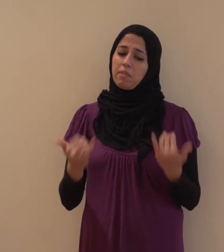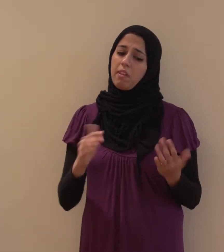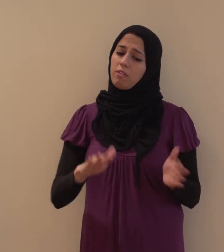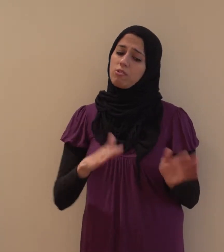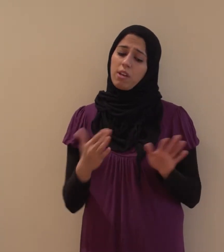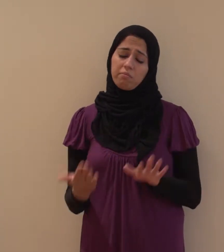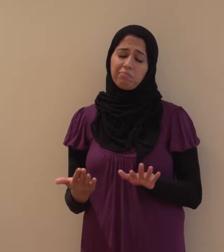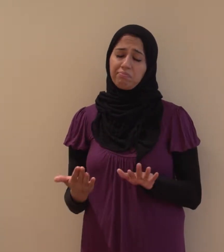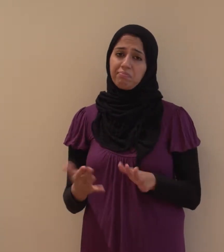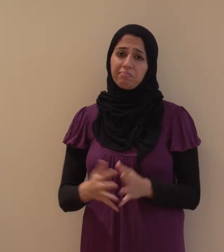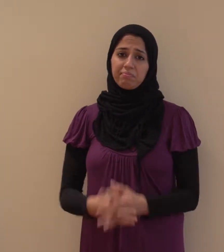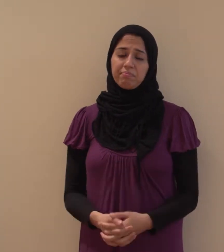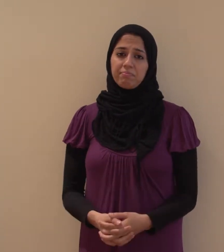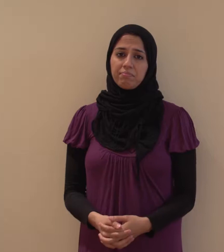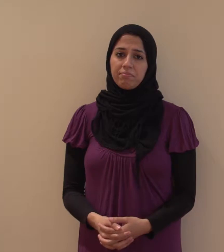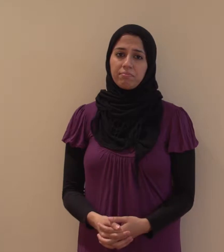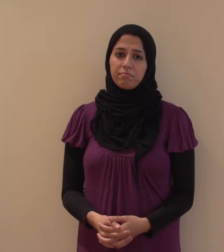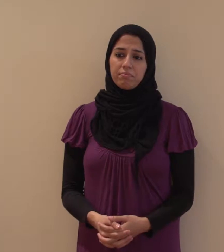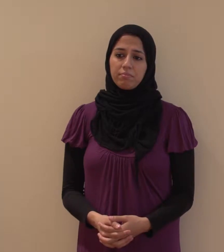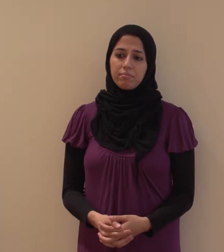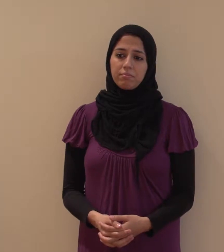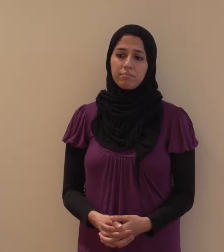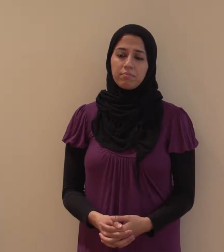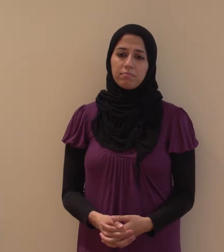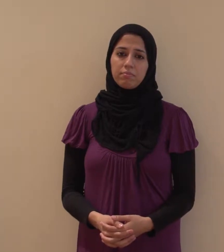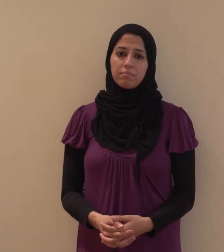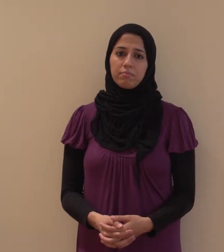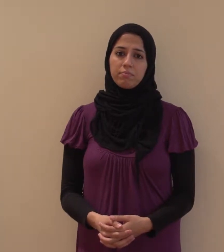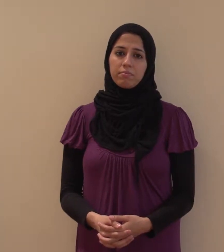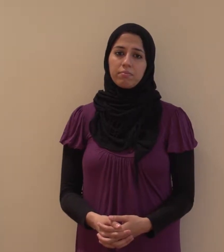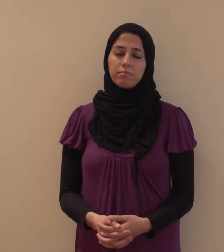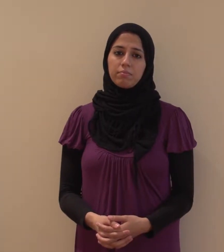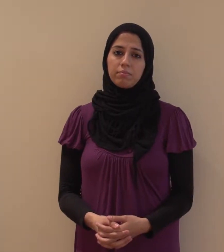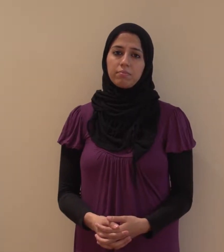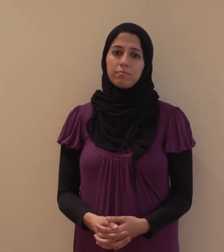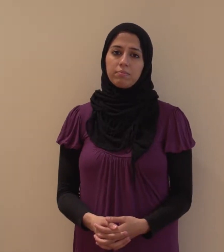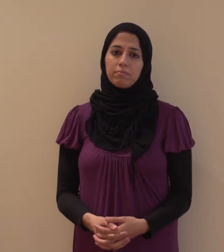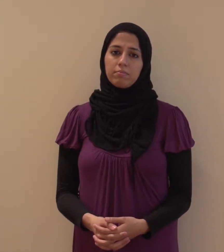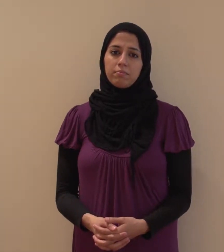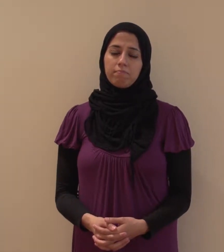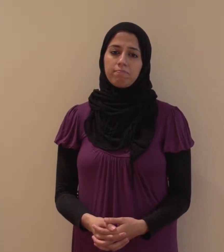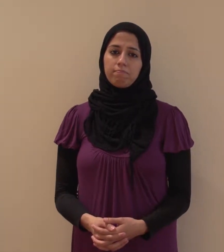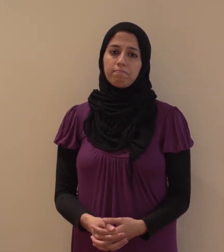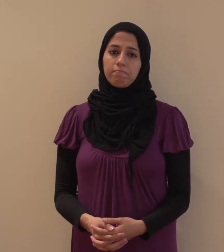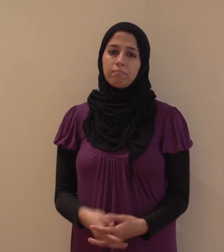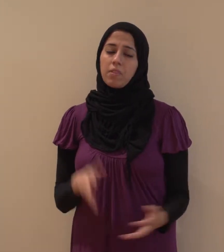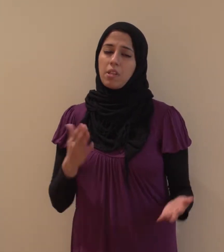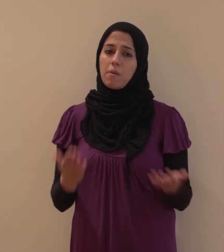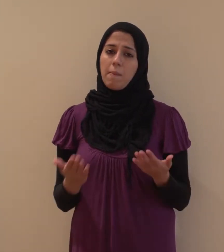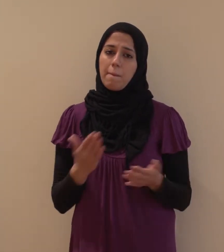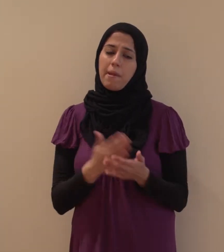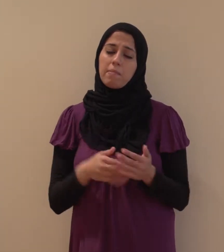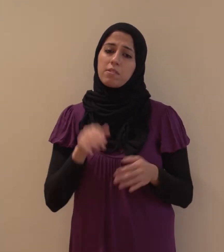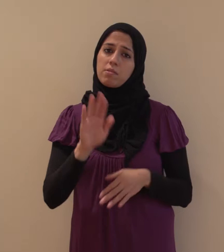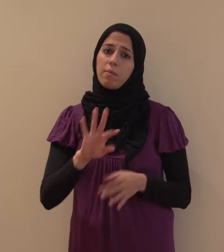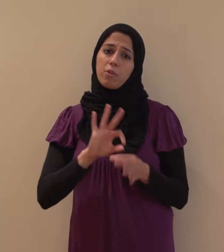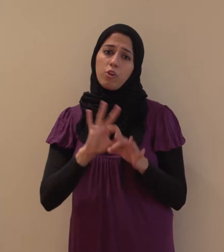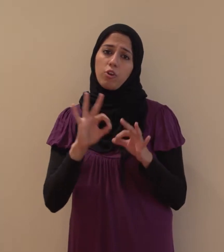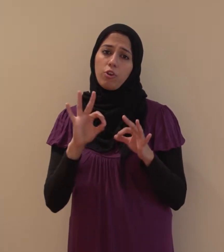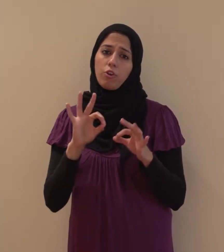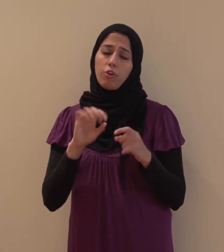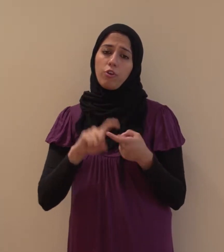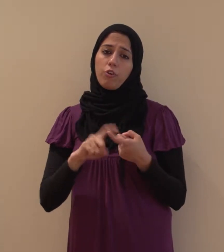who were here in the last month of Ramadan, 1 year before, but you could not see them